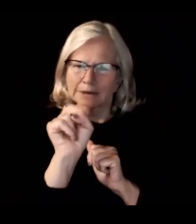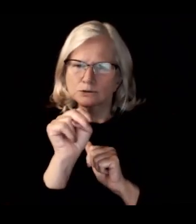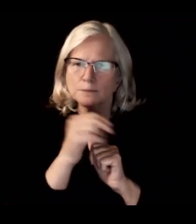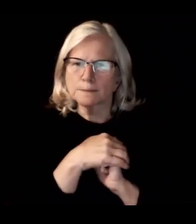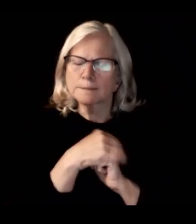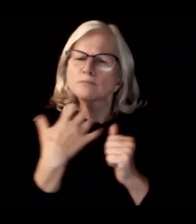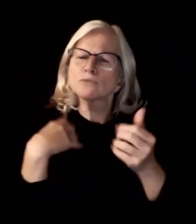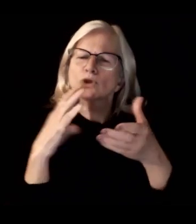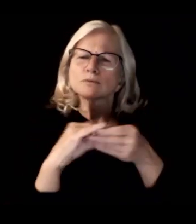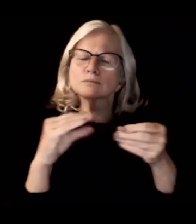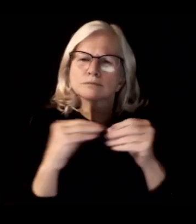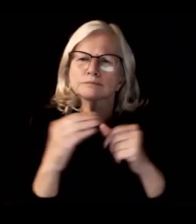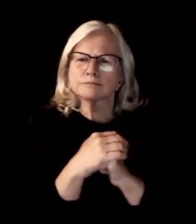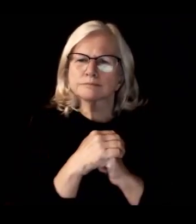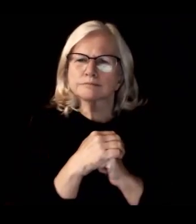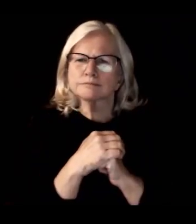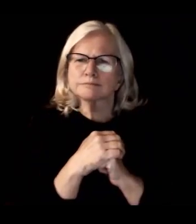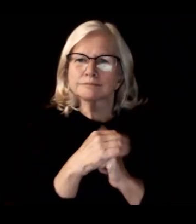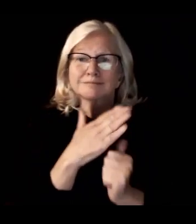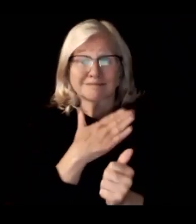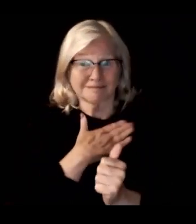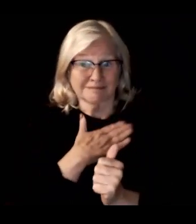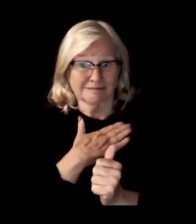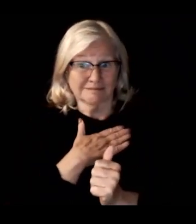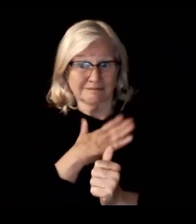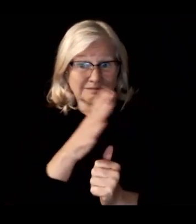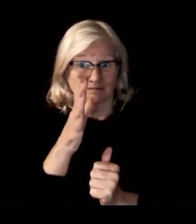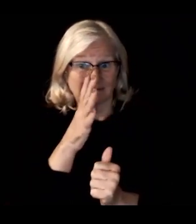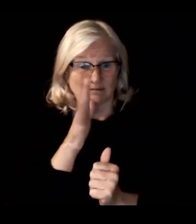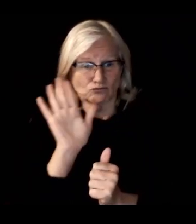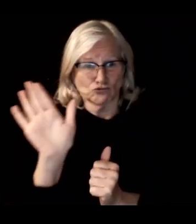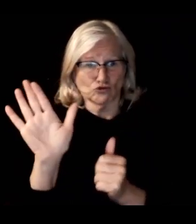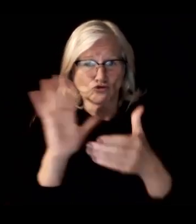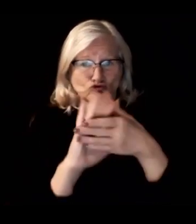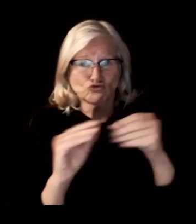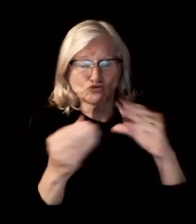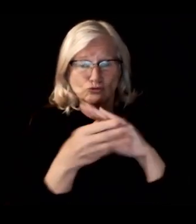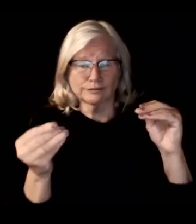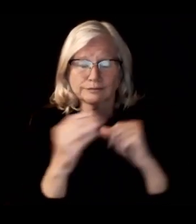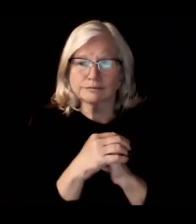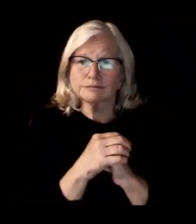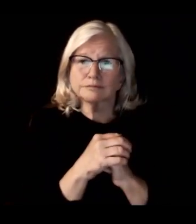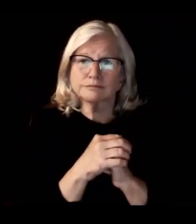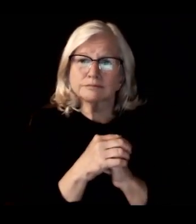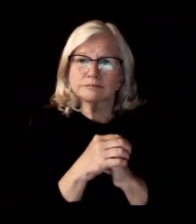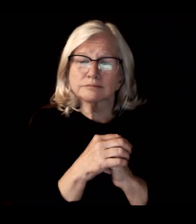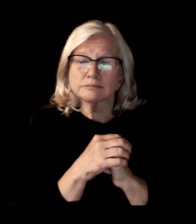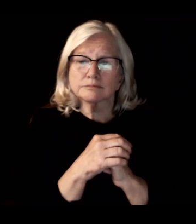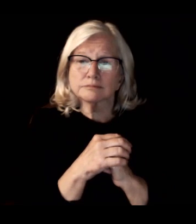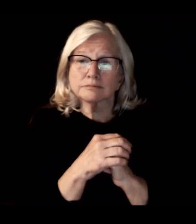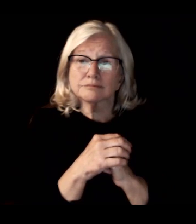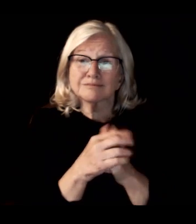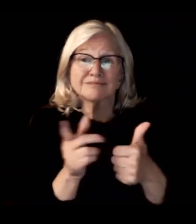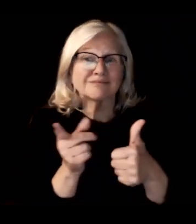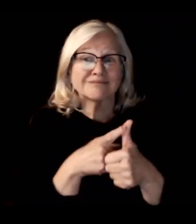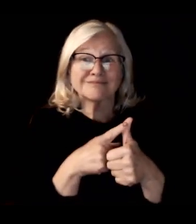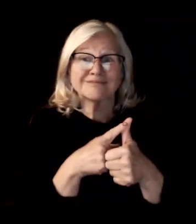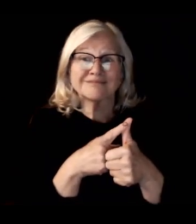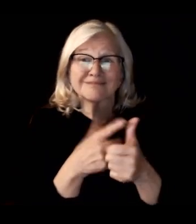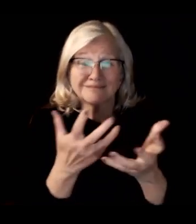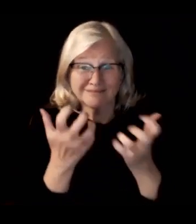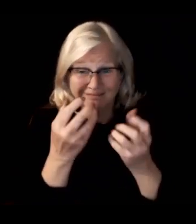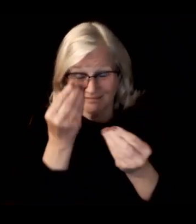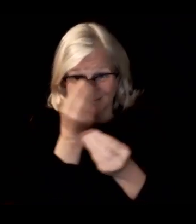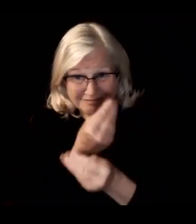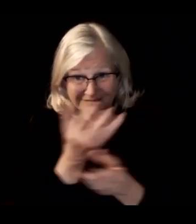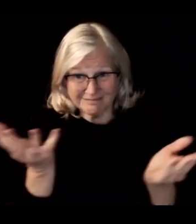and the long-term care visitation. First of all, I want to take this opportunity to express how excited and appreciative we are